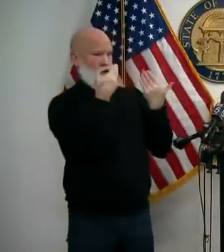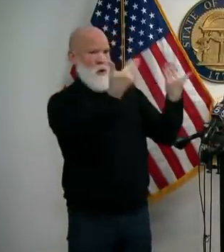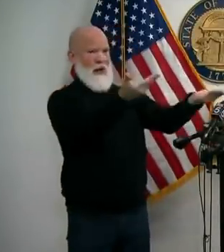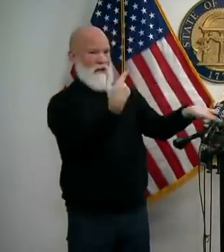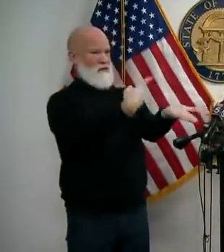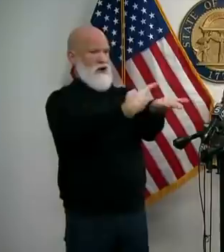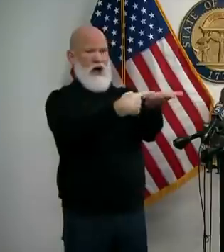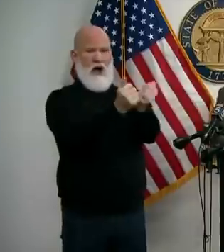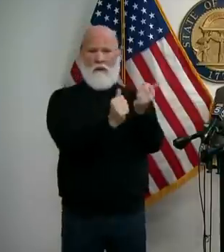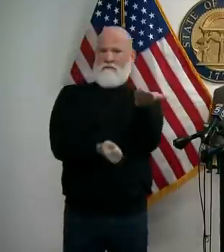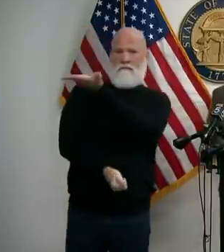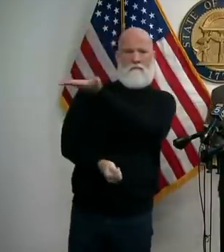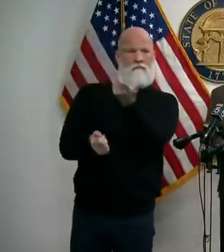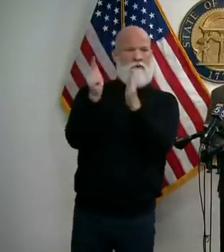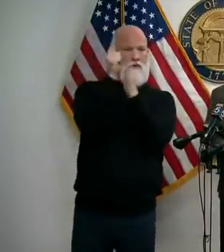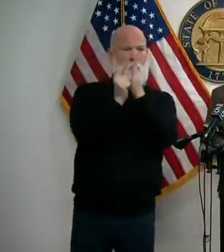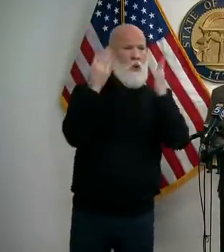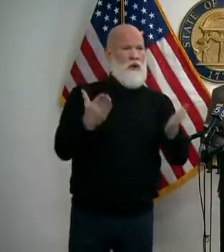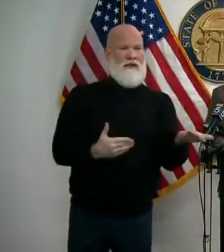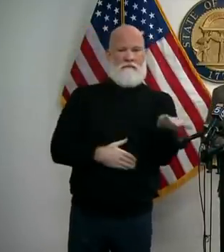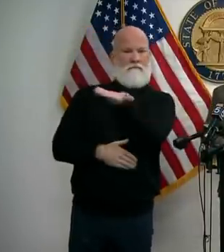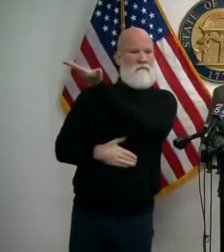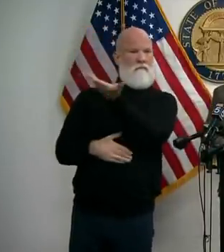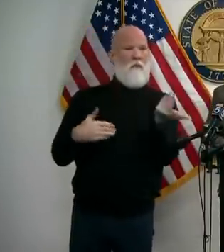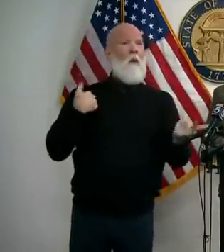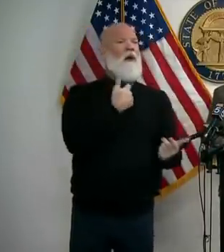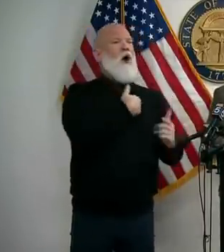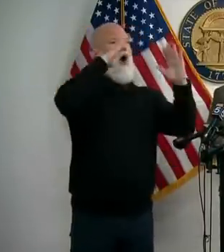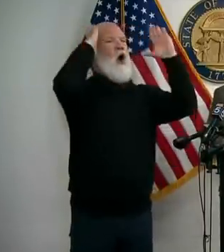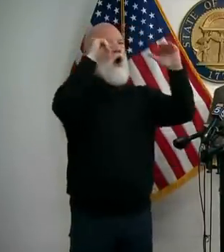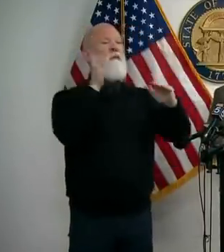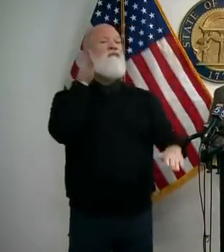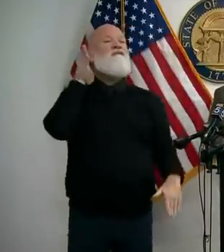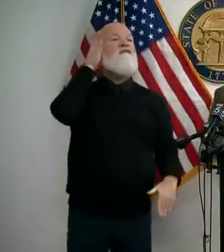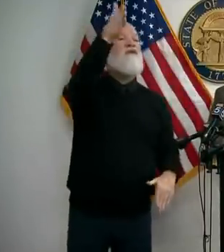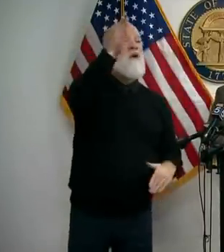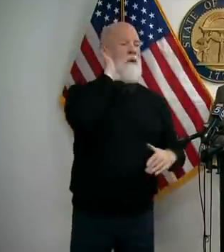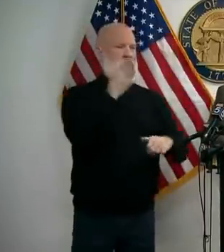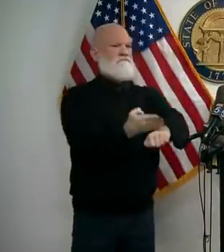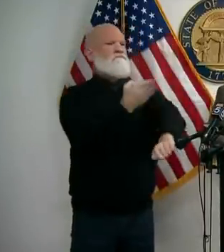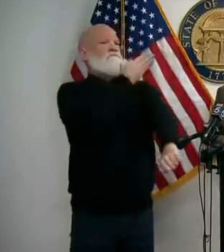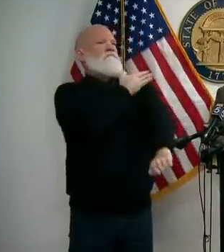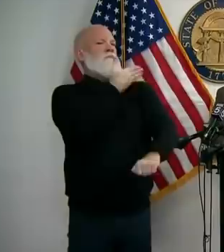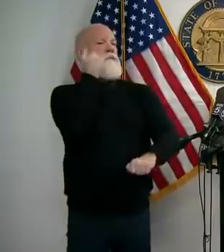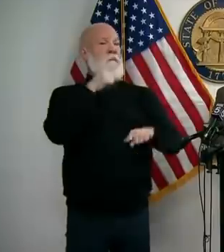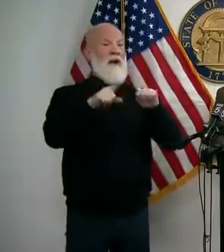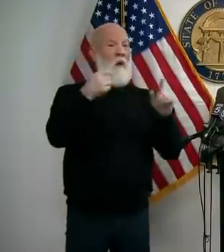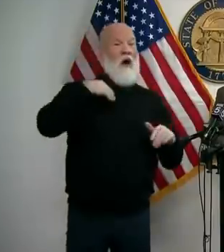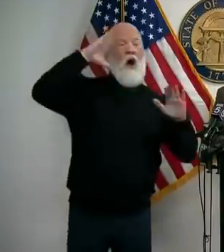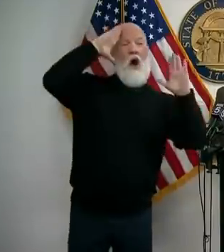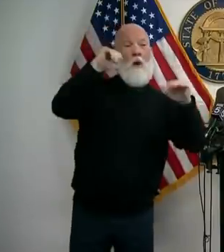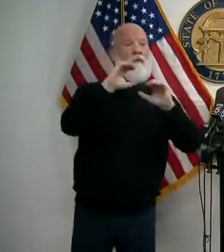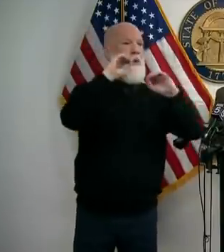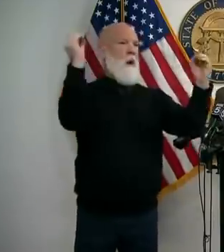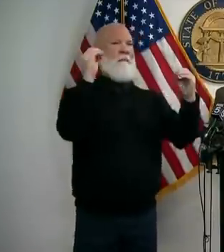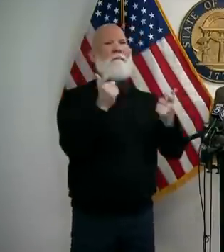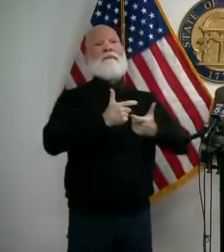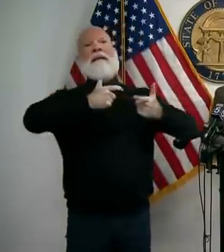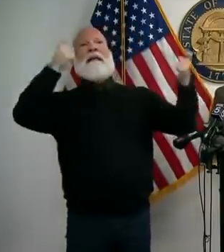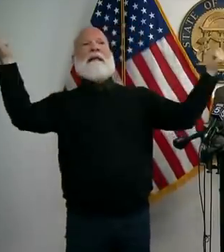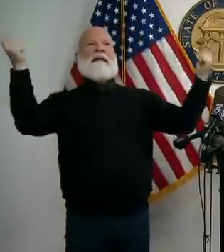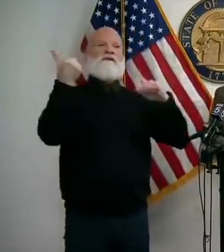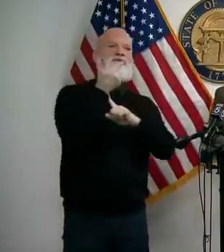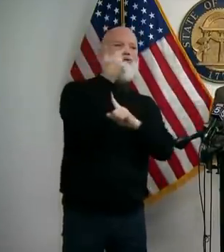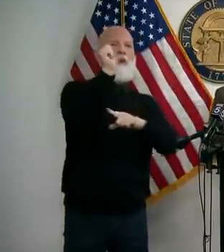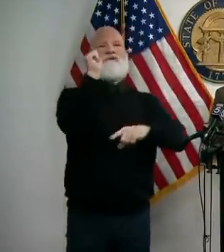things. So in the future, we hope there'll be better practices, and hopefully we won't have gigantic World Congress Center type things. We'll have a more normal process